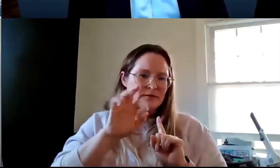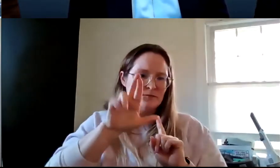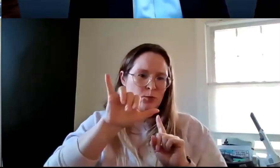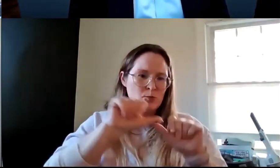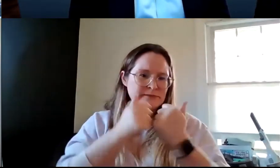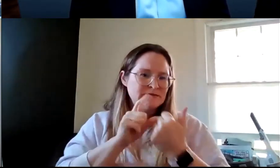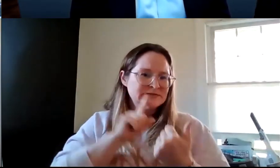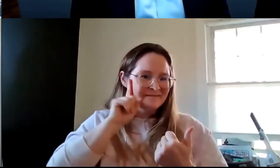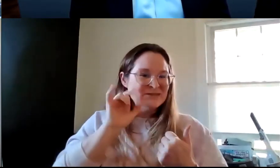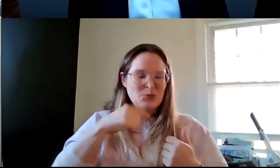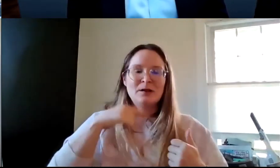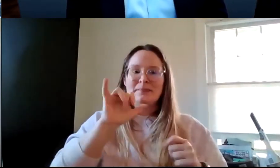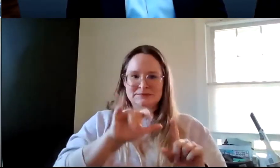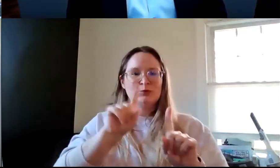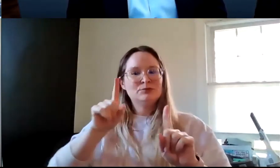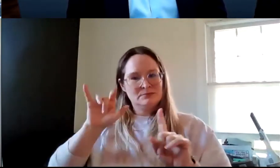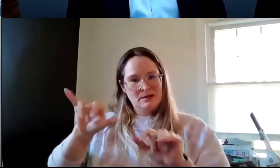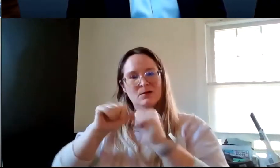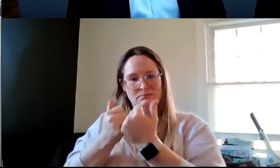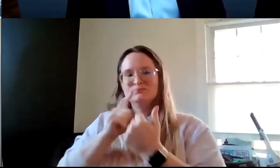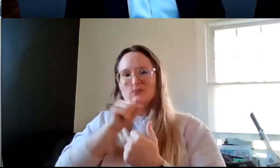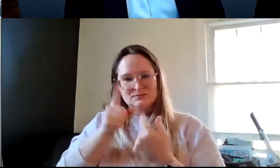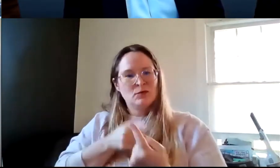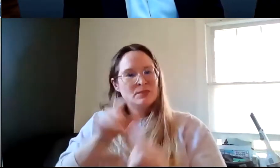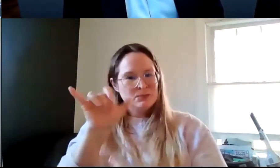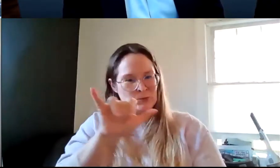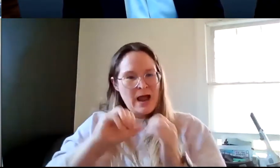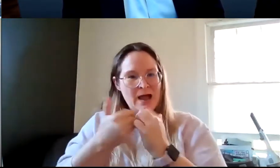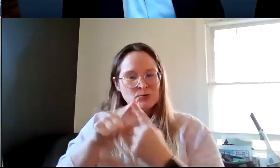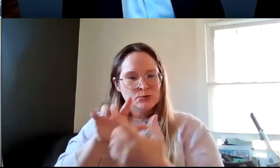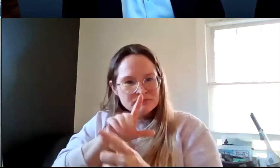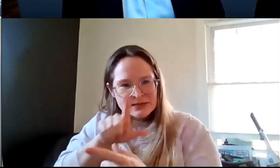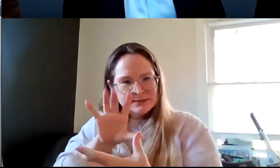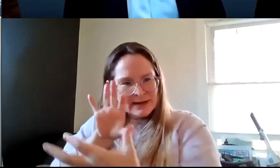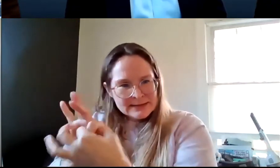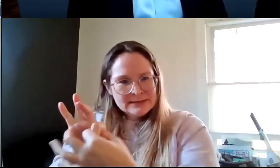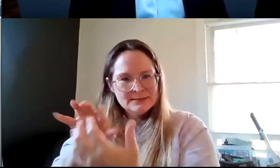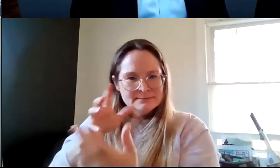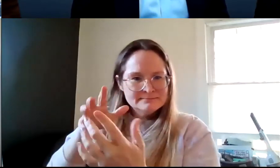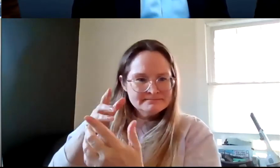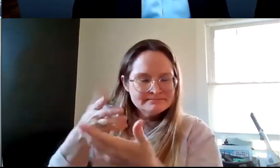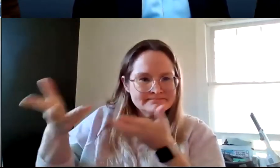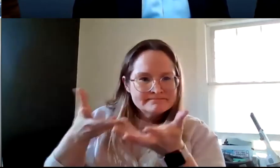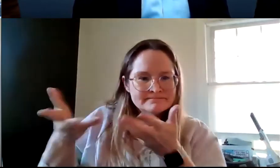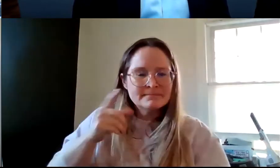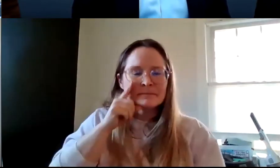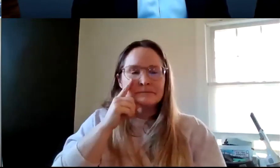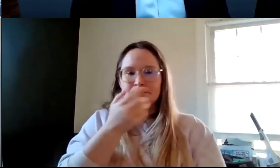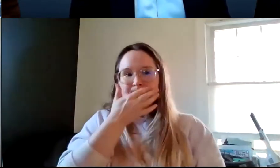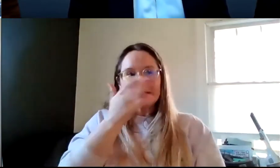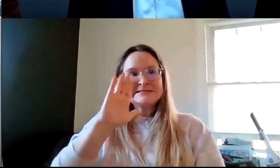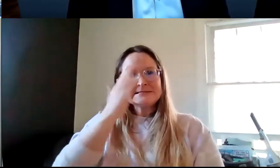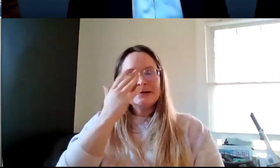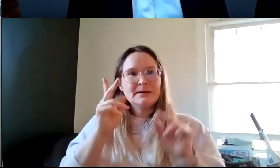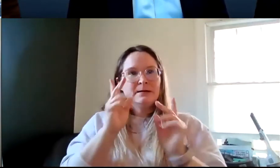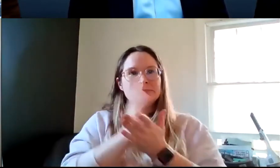with that. So also, I am also vice president of the Rhode Island Association of the Deaf. I reached out to those individuals, and they're